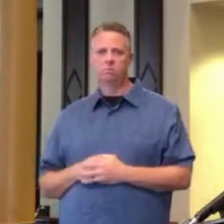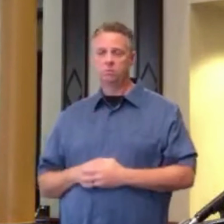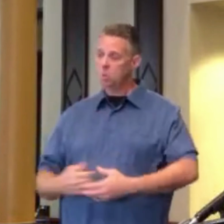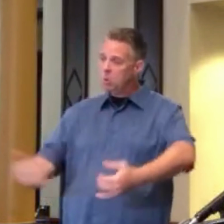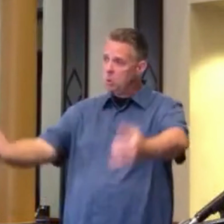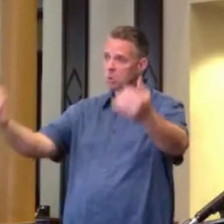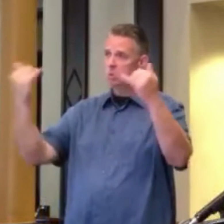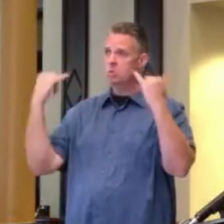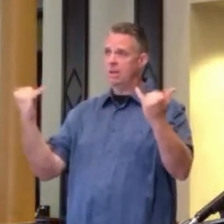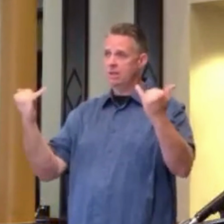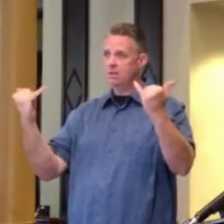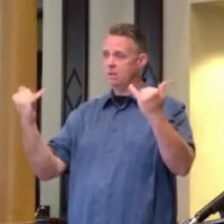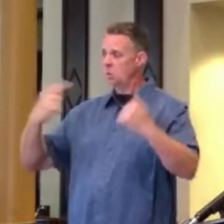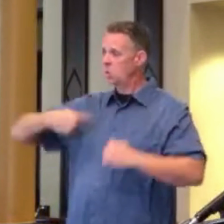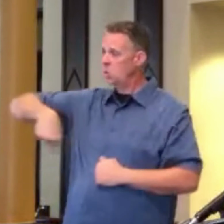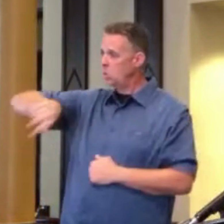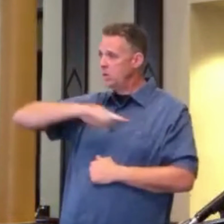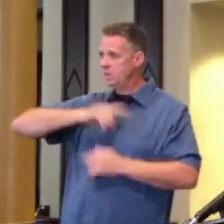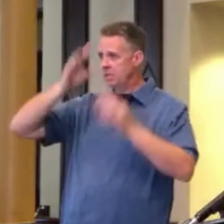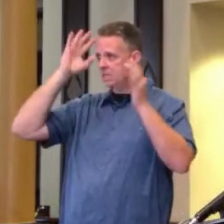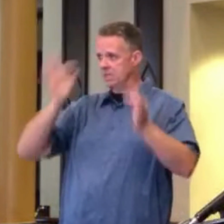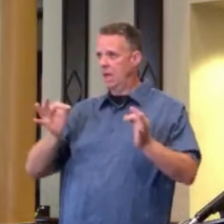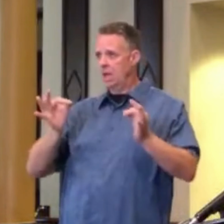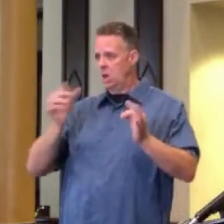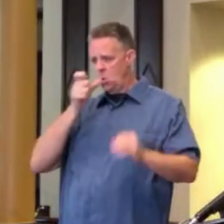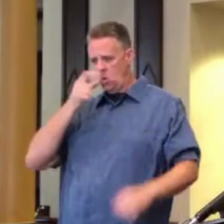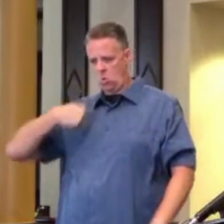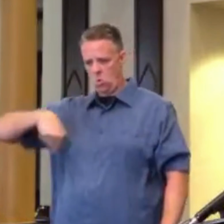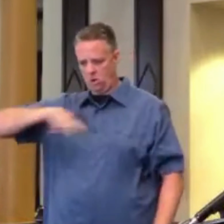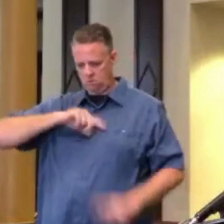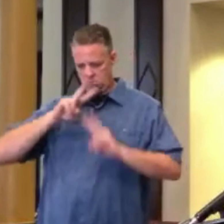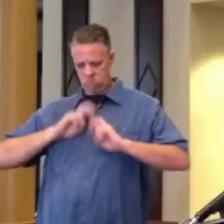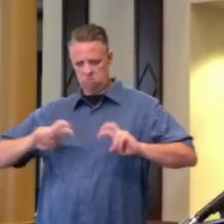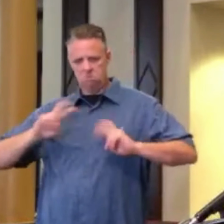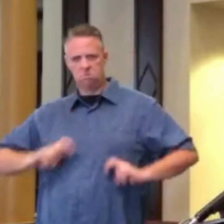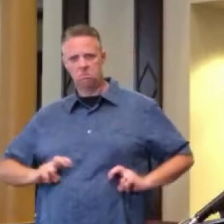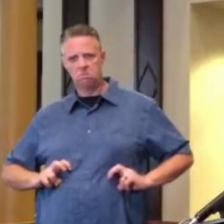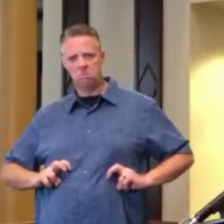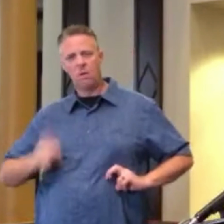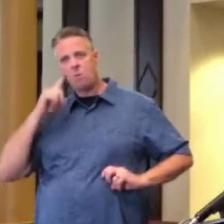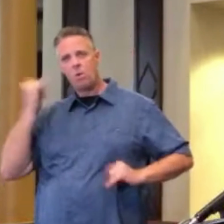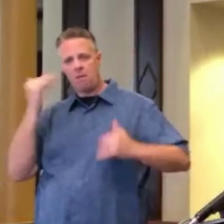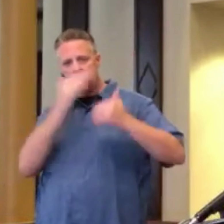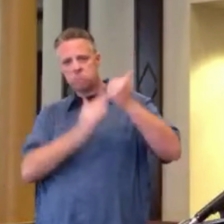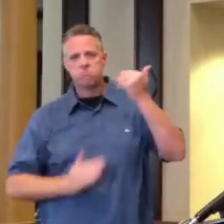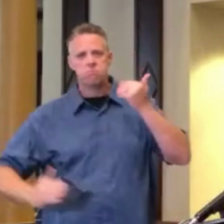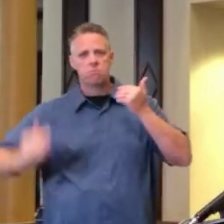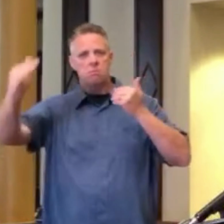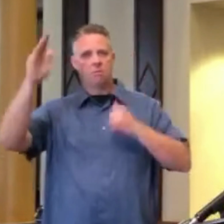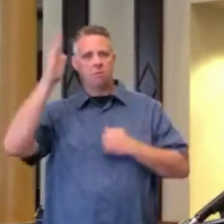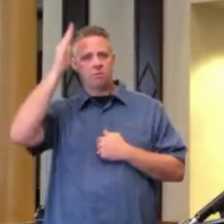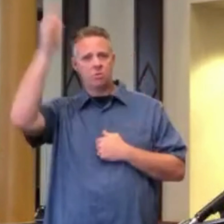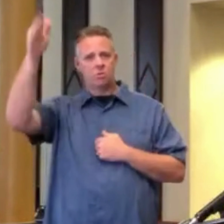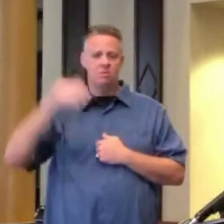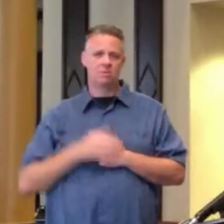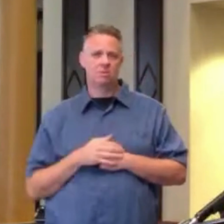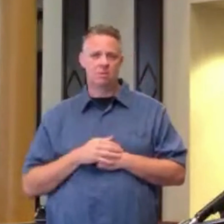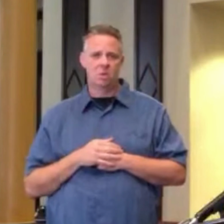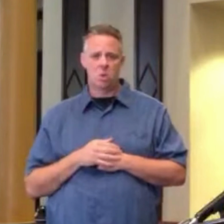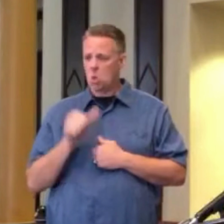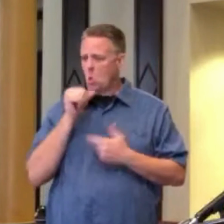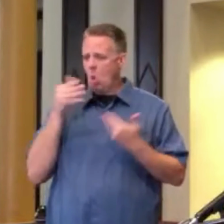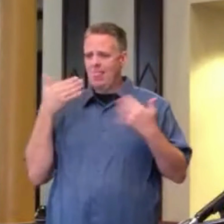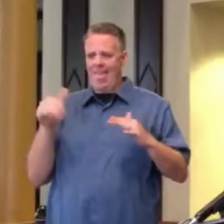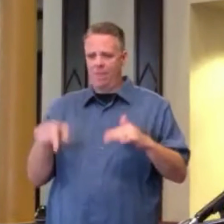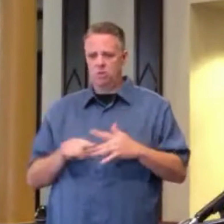we need to decide who we are and where we want to go from here. Don't let this be the